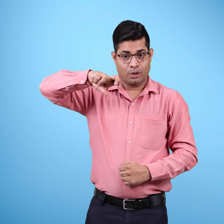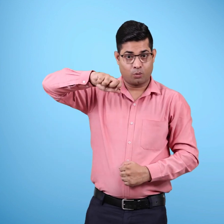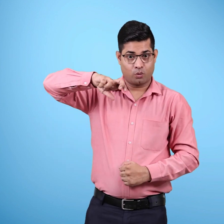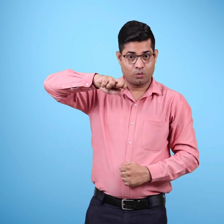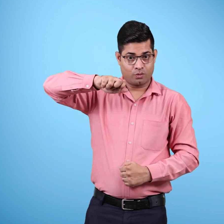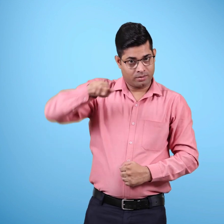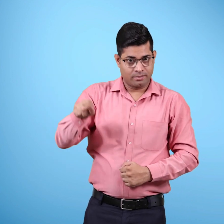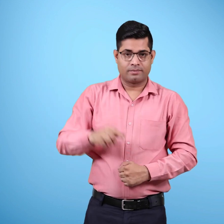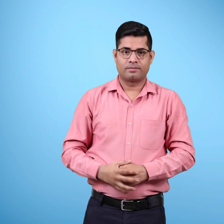Lemon,